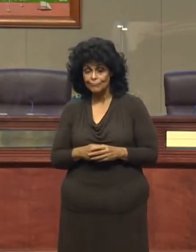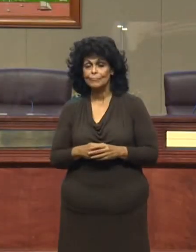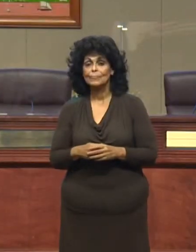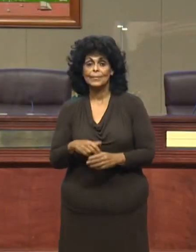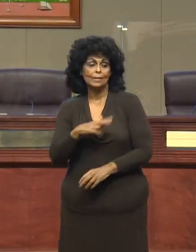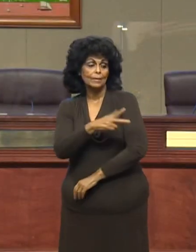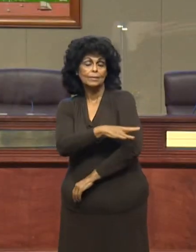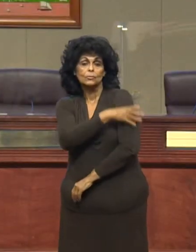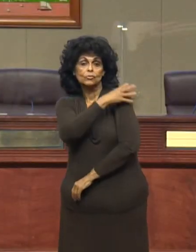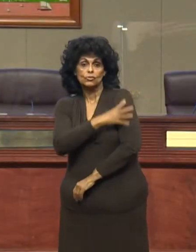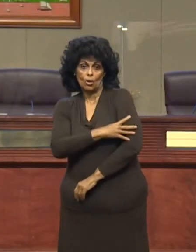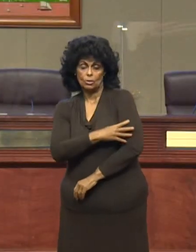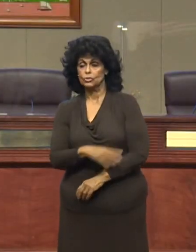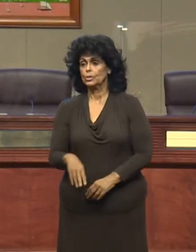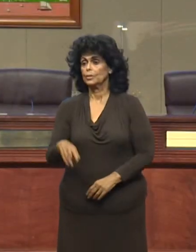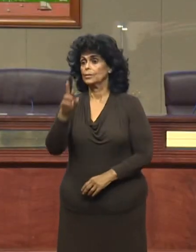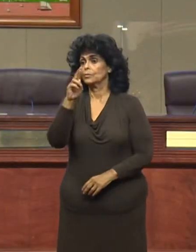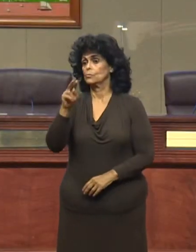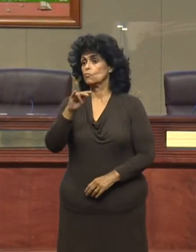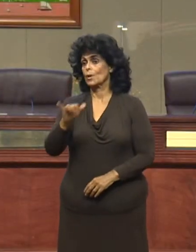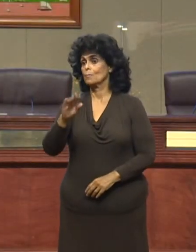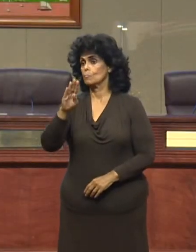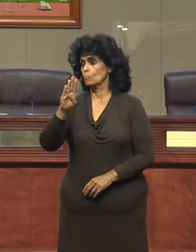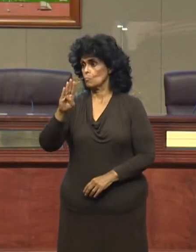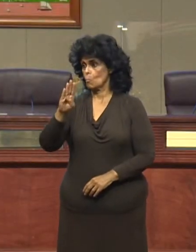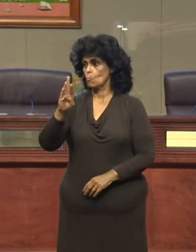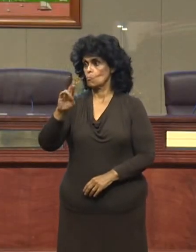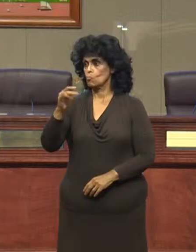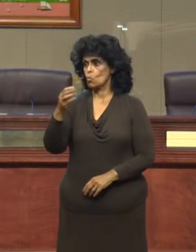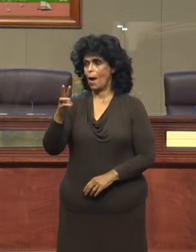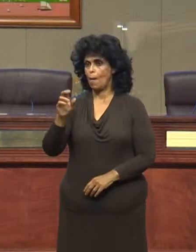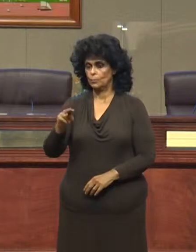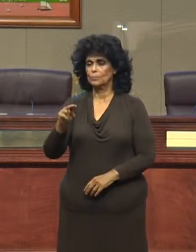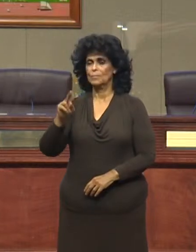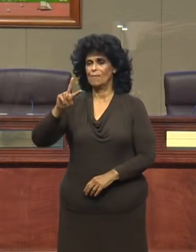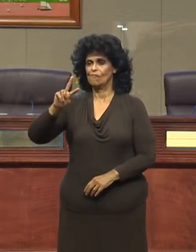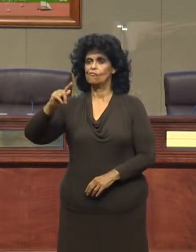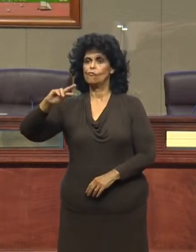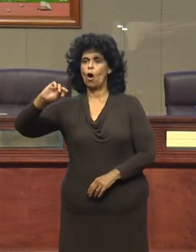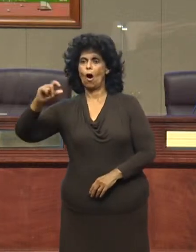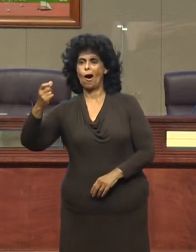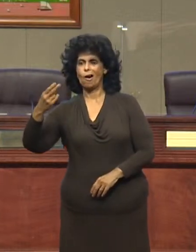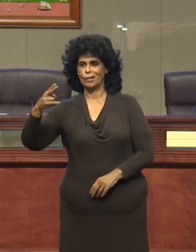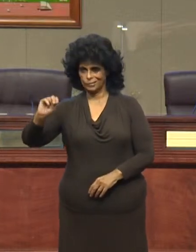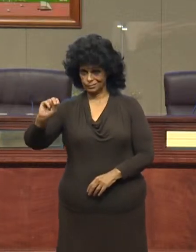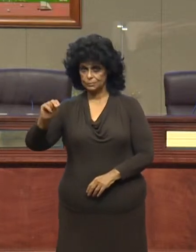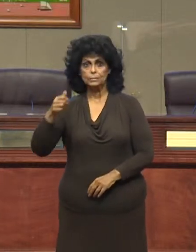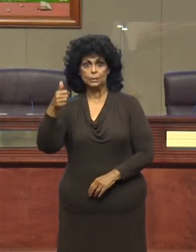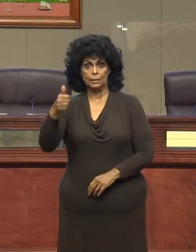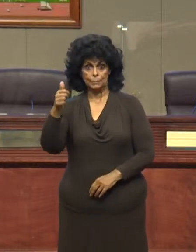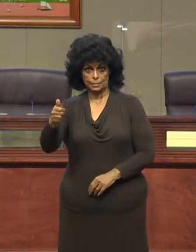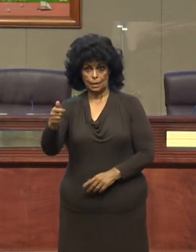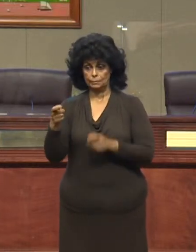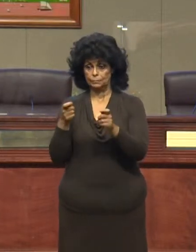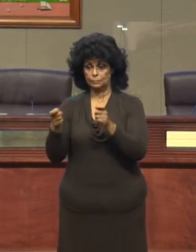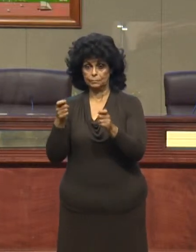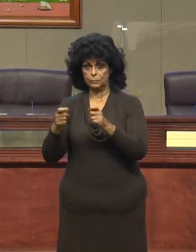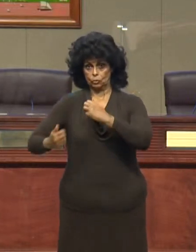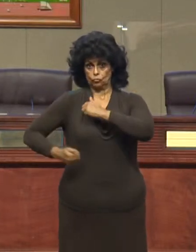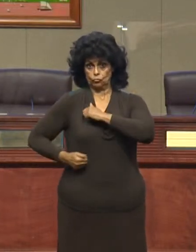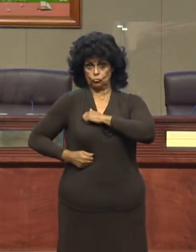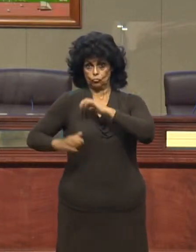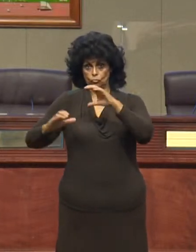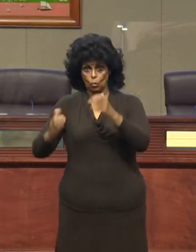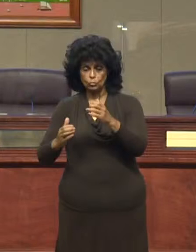Sergeant Terrell Vaughn of the Florida National Guard. Sergeant Vaughn managed a team of soldiers at the patient